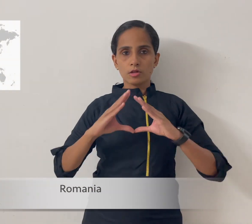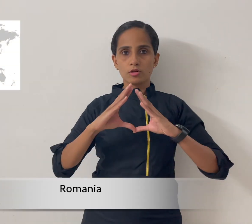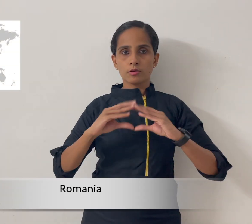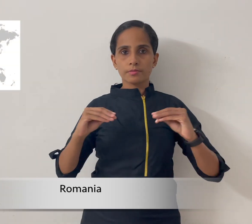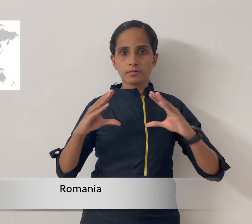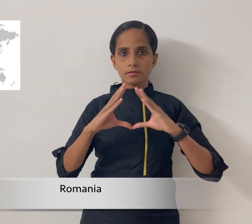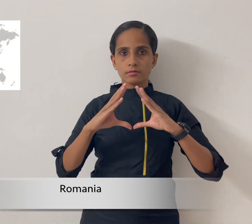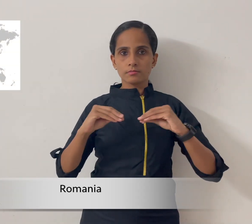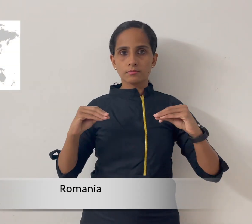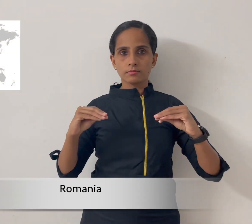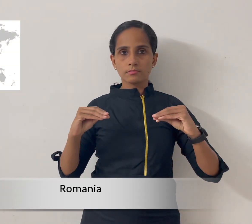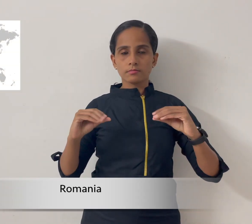Romania.